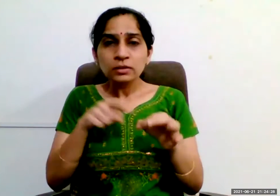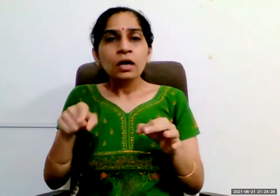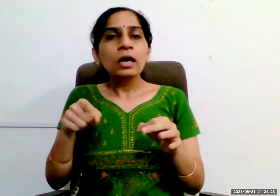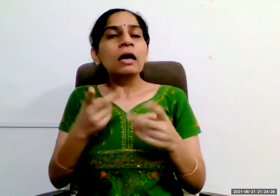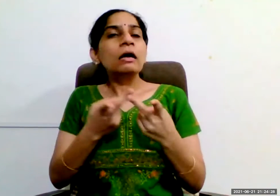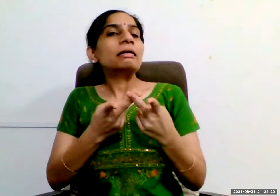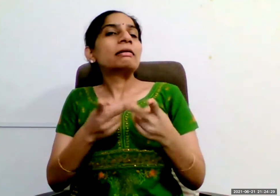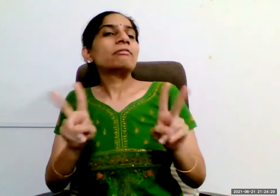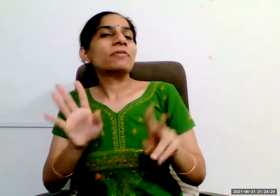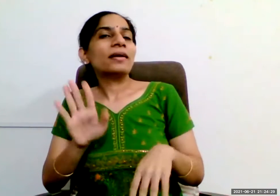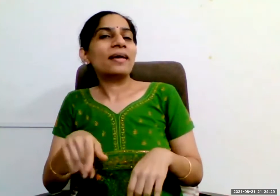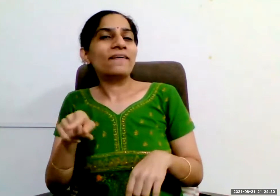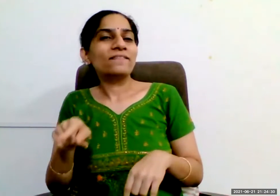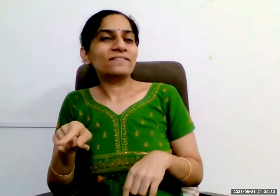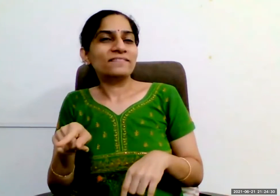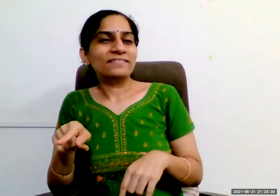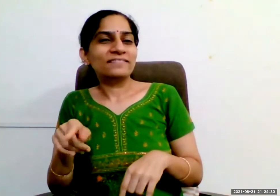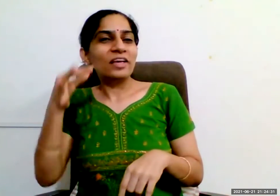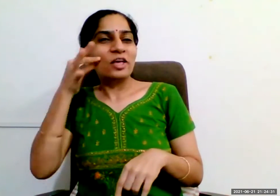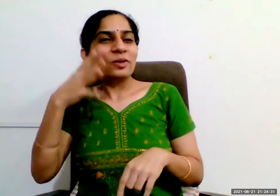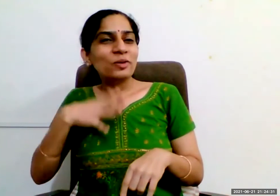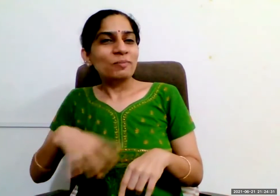differentiates between human beings and animals.